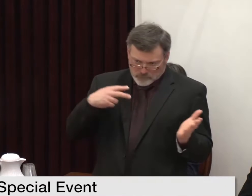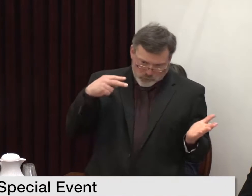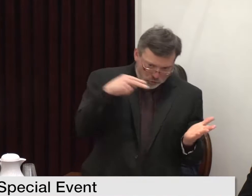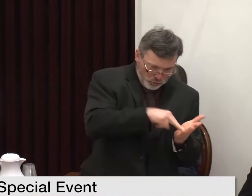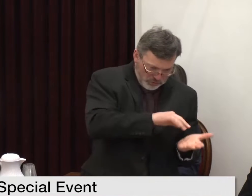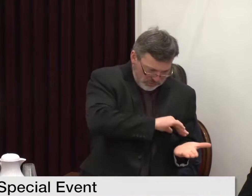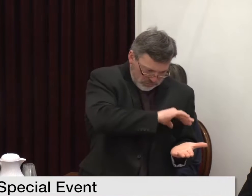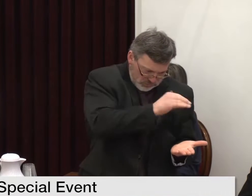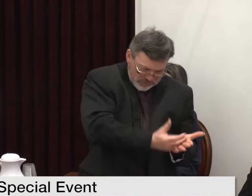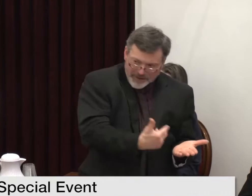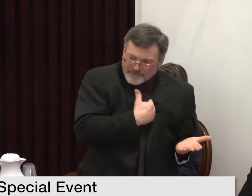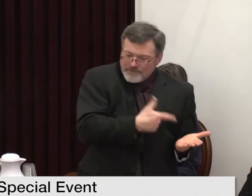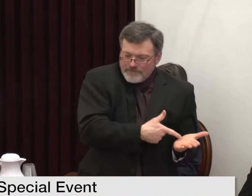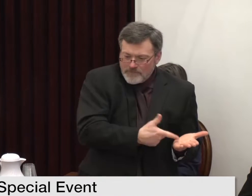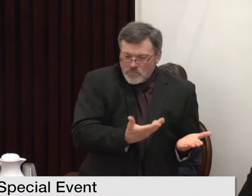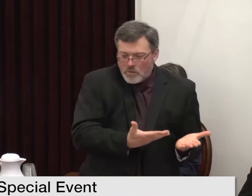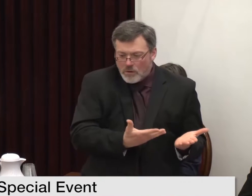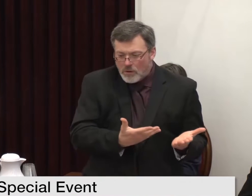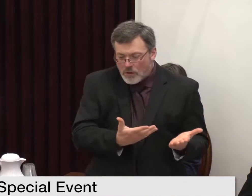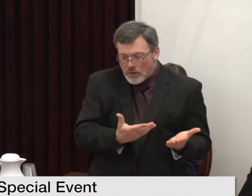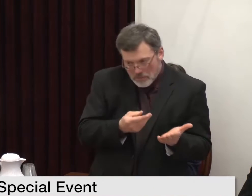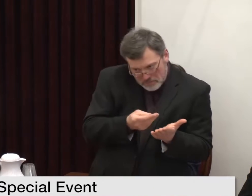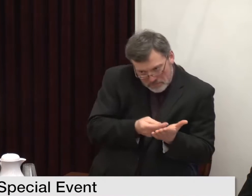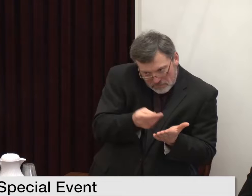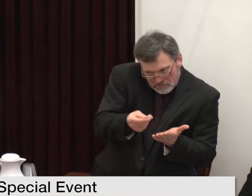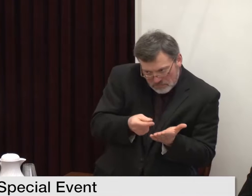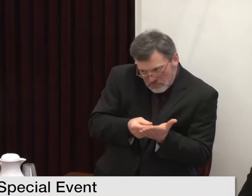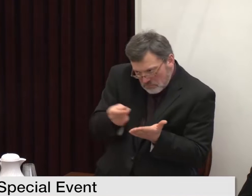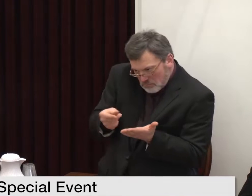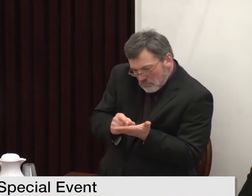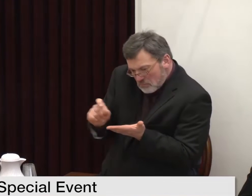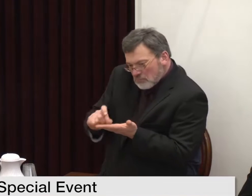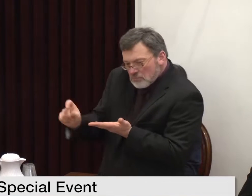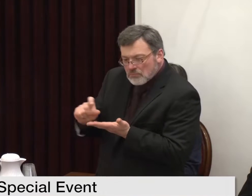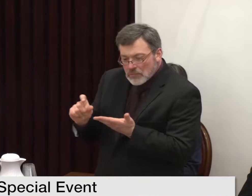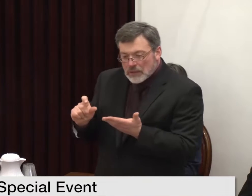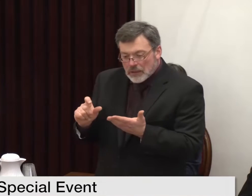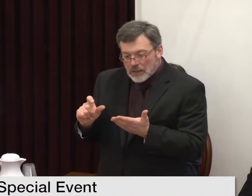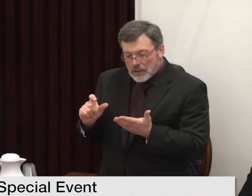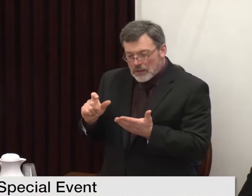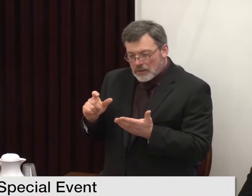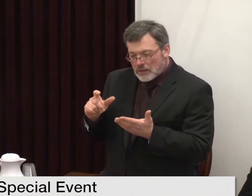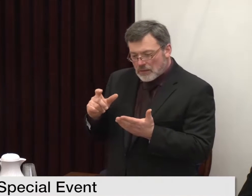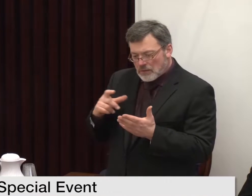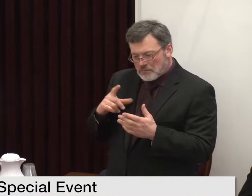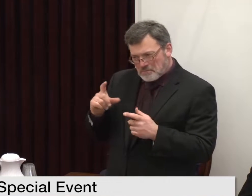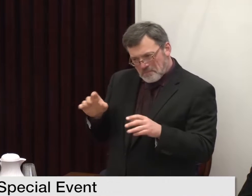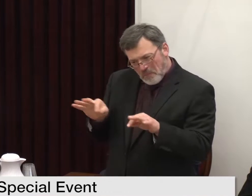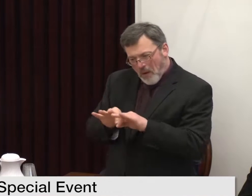spend comes out of the pocket of the people who live, work, and invest in Vermont.